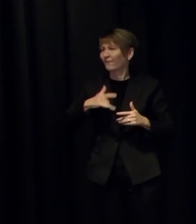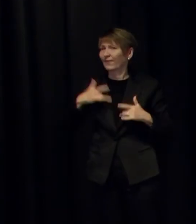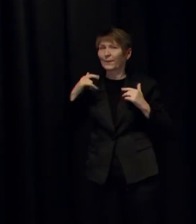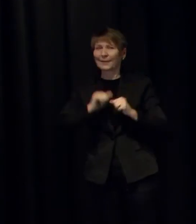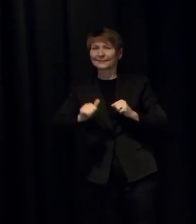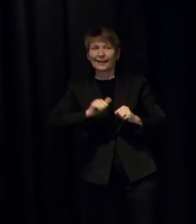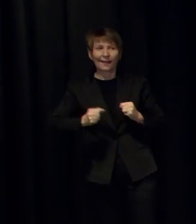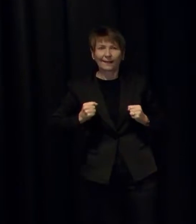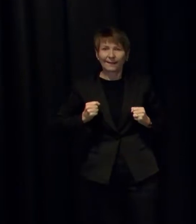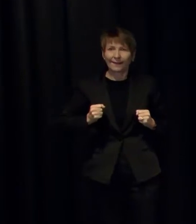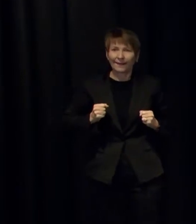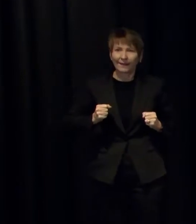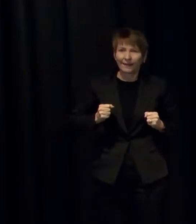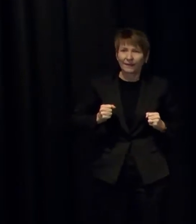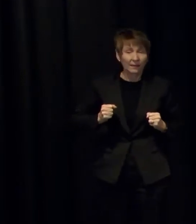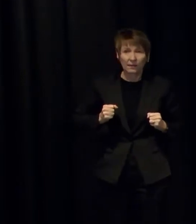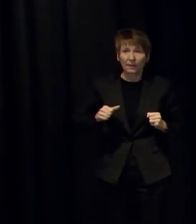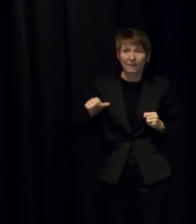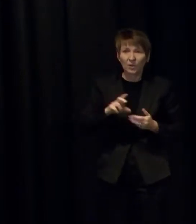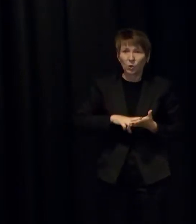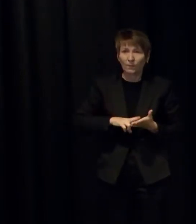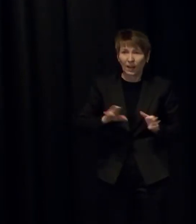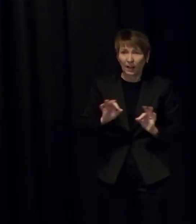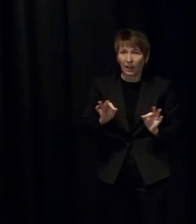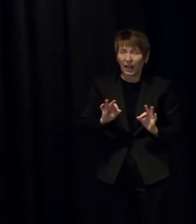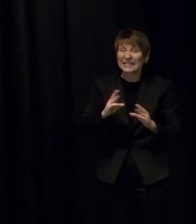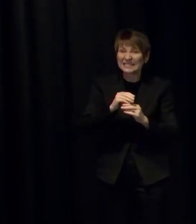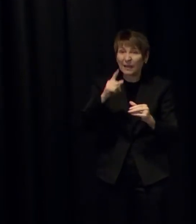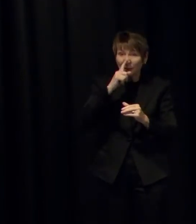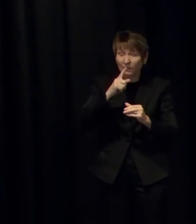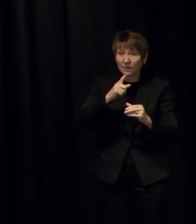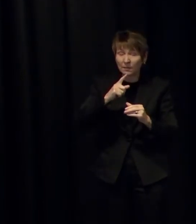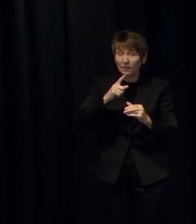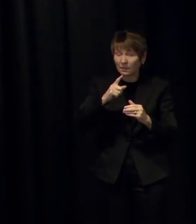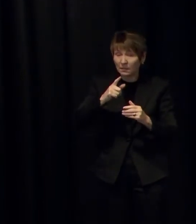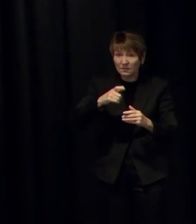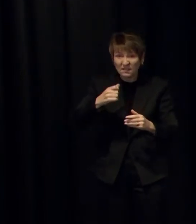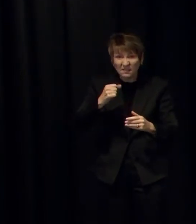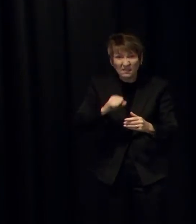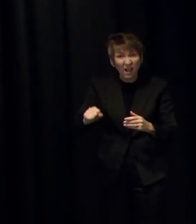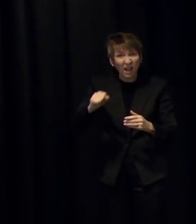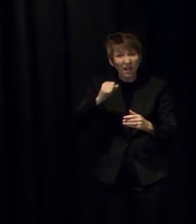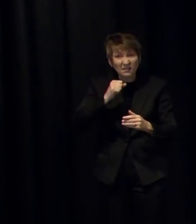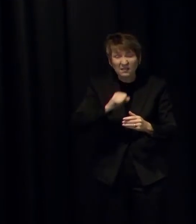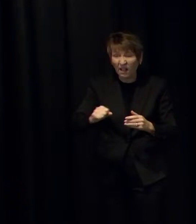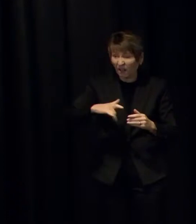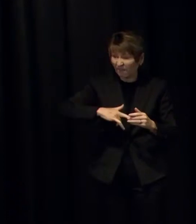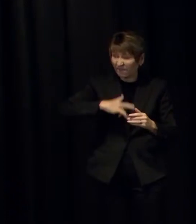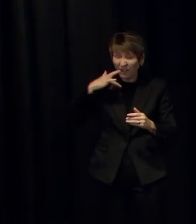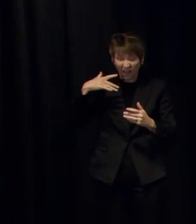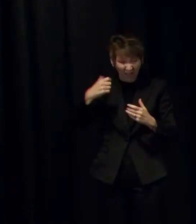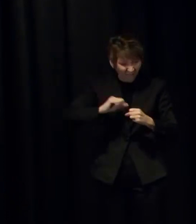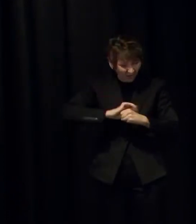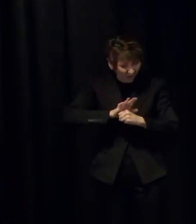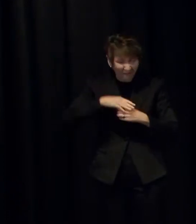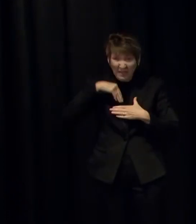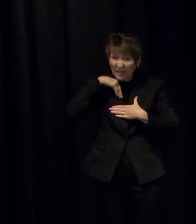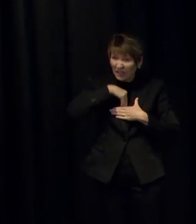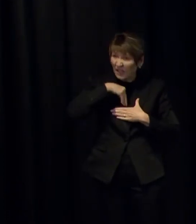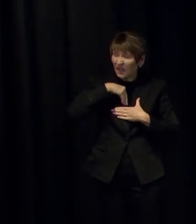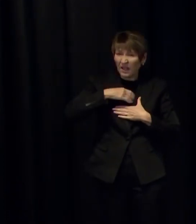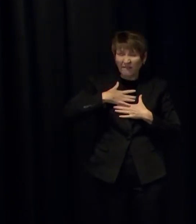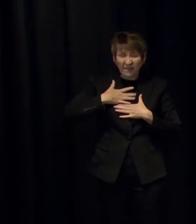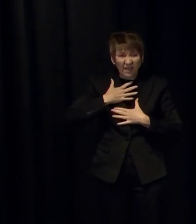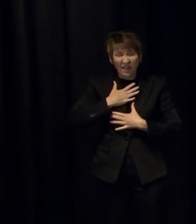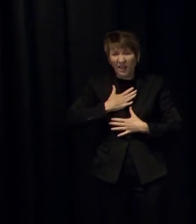an insignificant burden as well. There are people who carry on with symptoms for weeks and months afterwards, so we want to drive those numbers down as well. But we